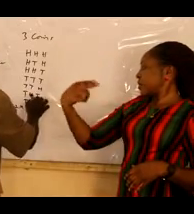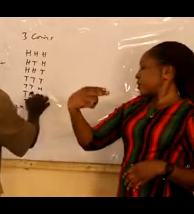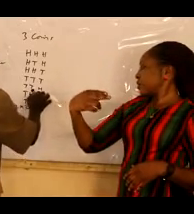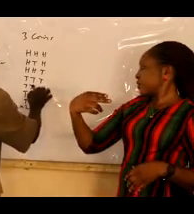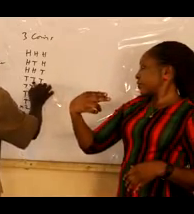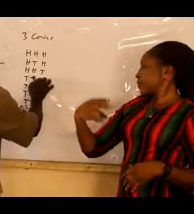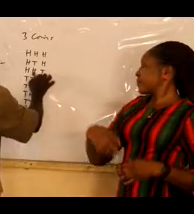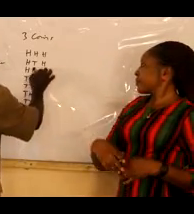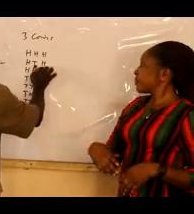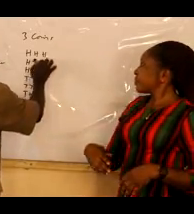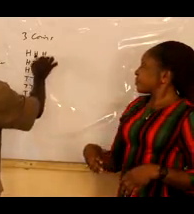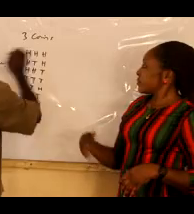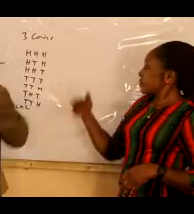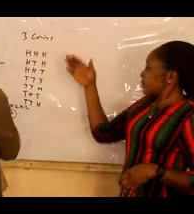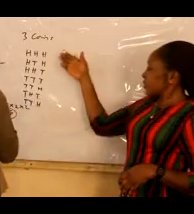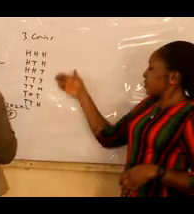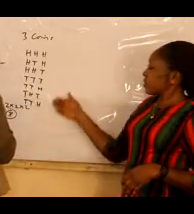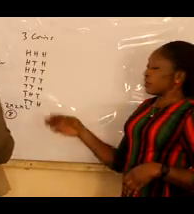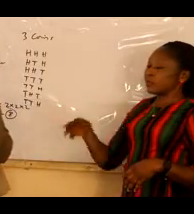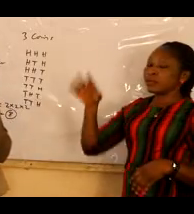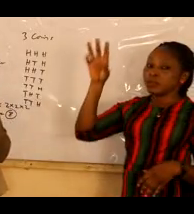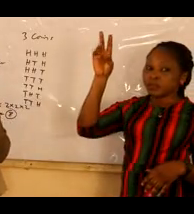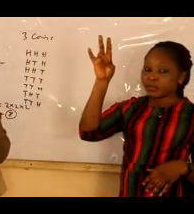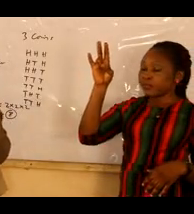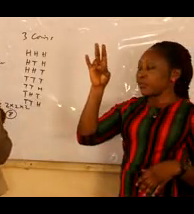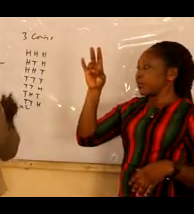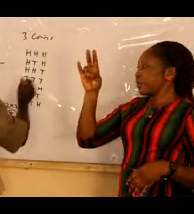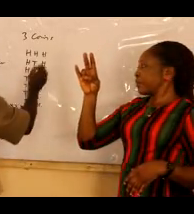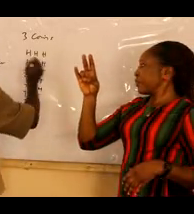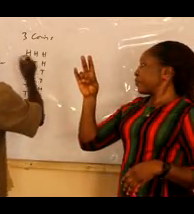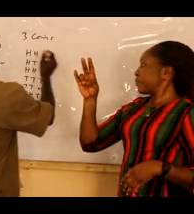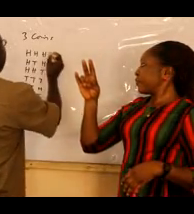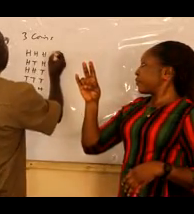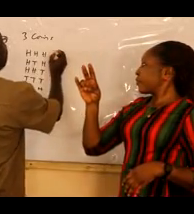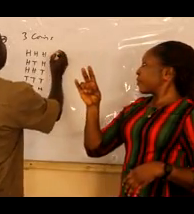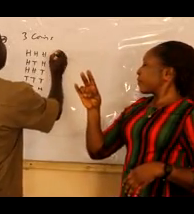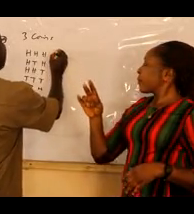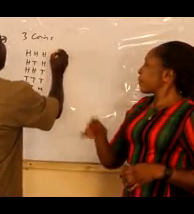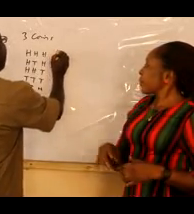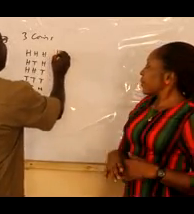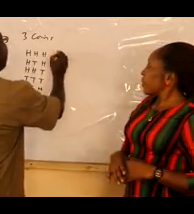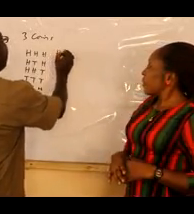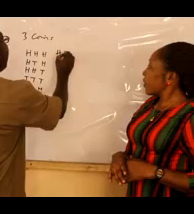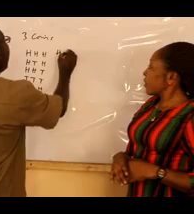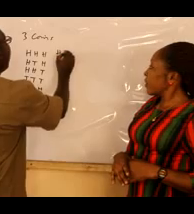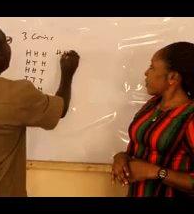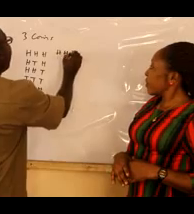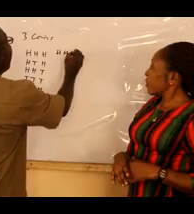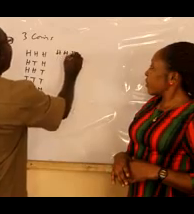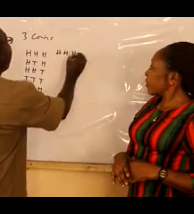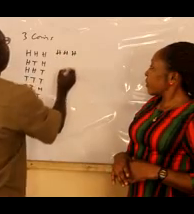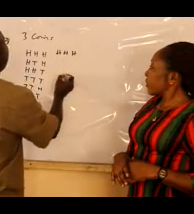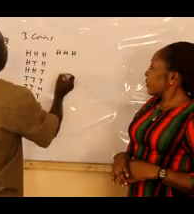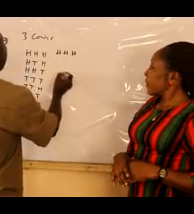tail. 1, 2, 3, 4, 5, 6, 7. It means 1. We're going to get it. head,